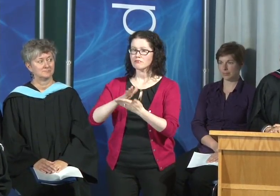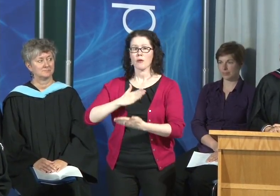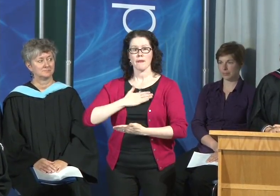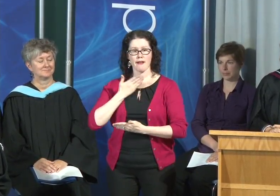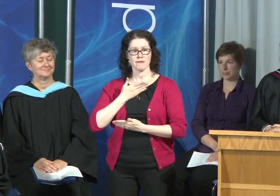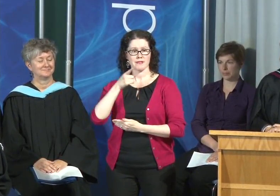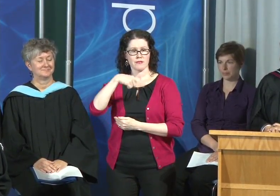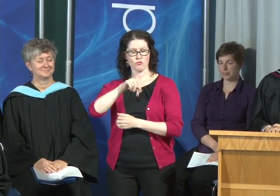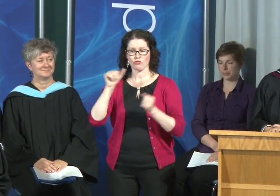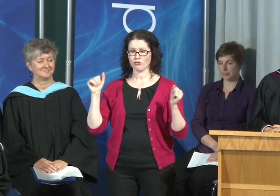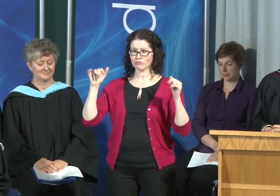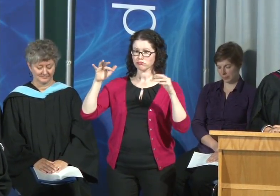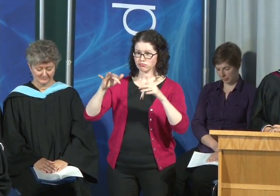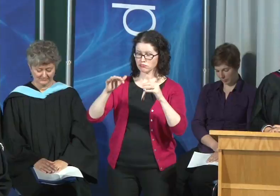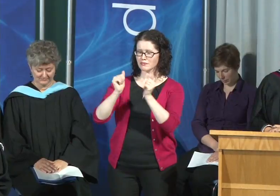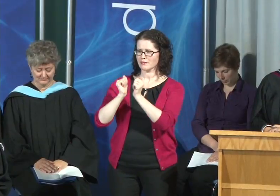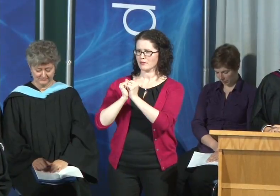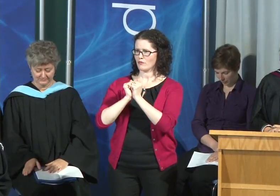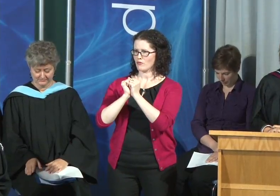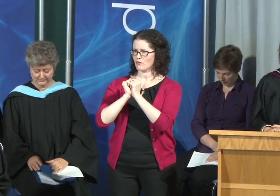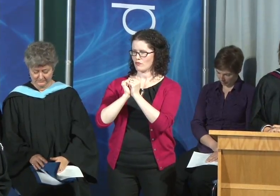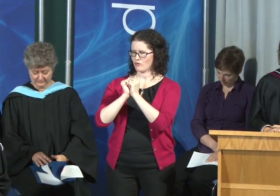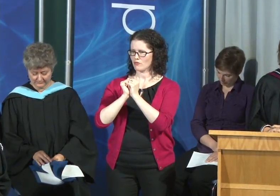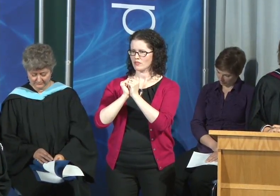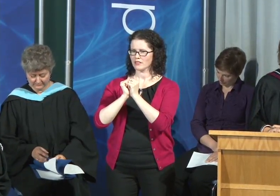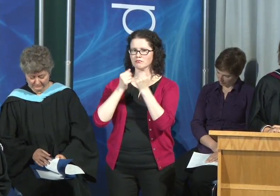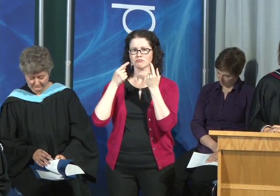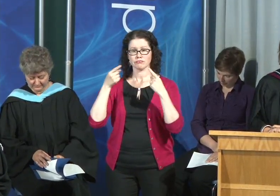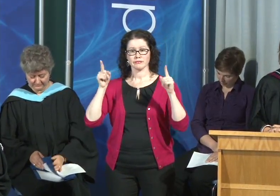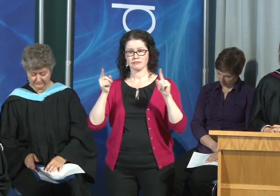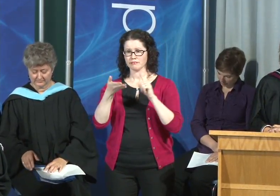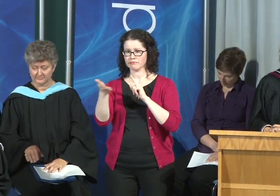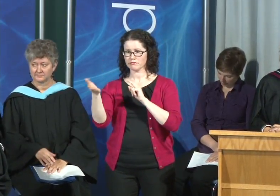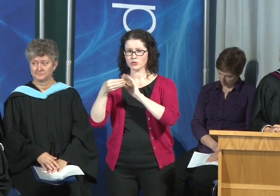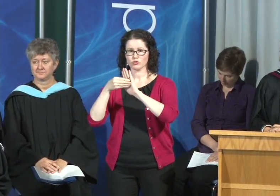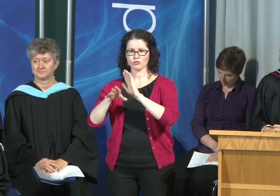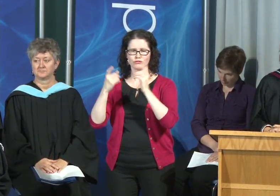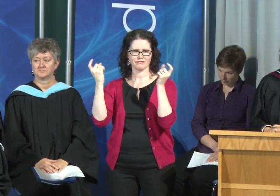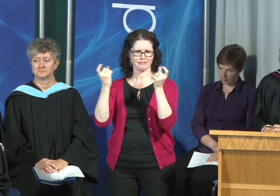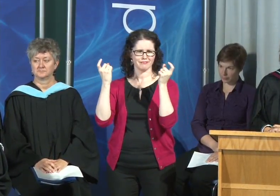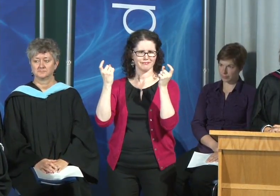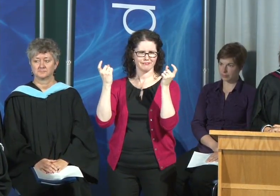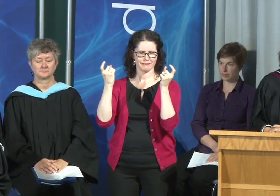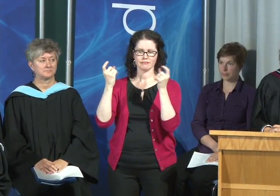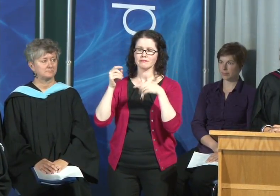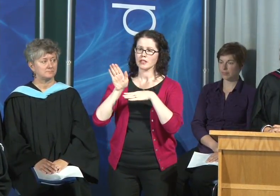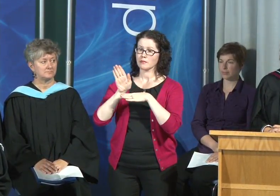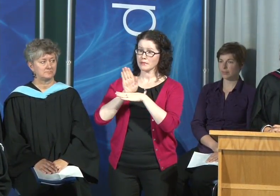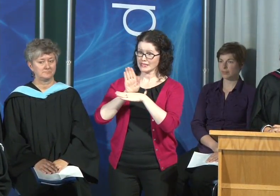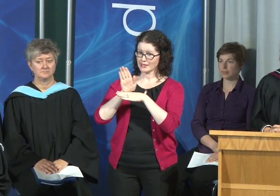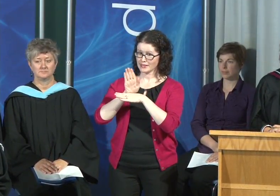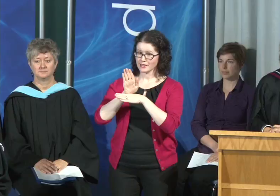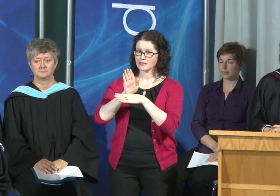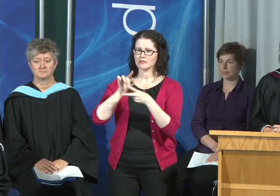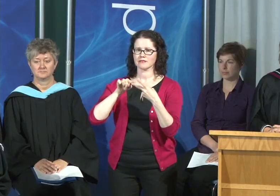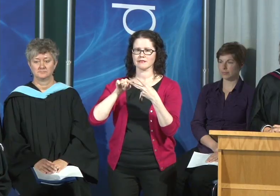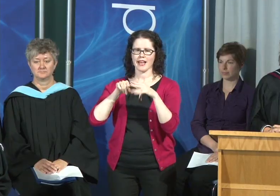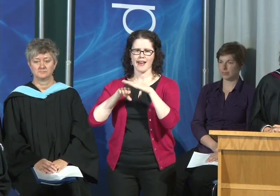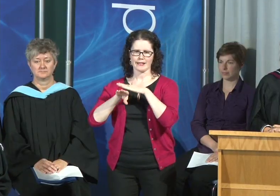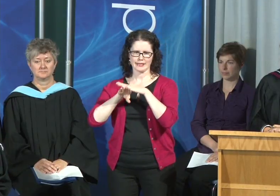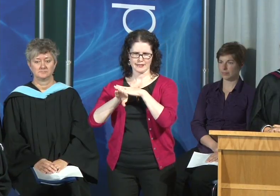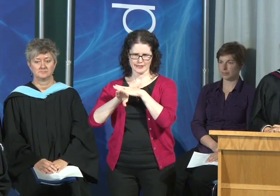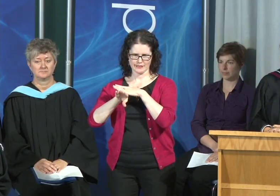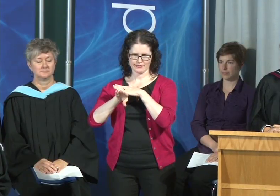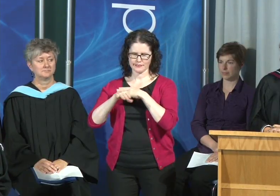exciting afternoon to celebrate the achievements of our graduates in the School of Business and School of Access. For